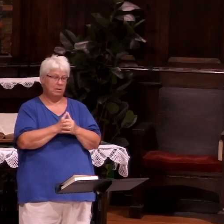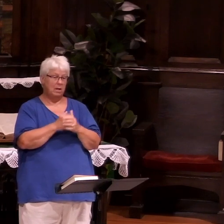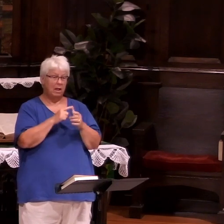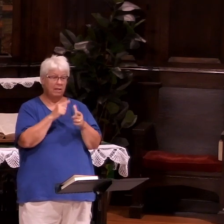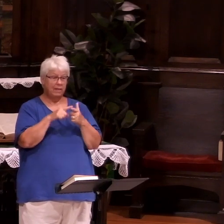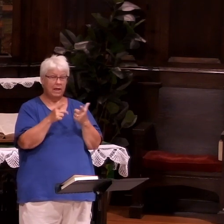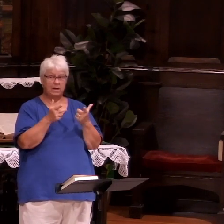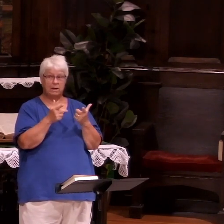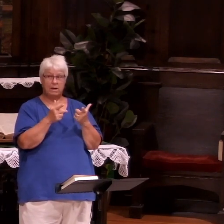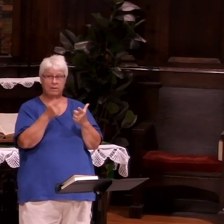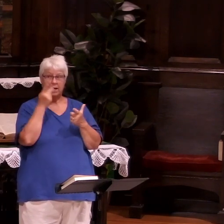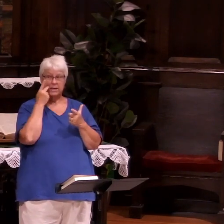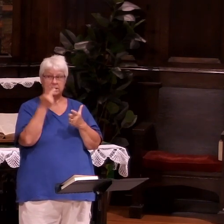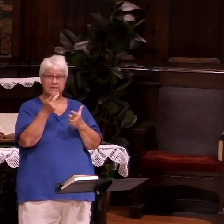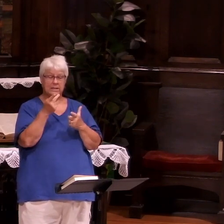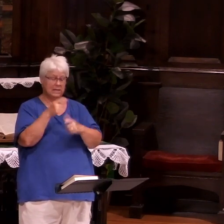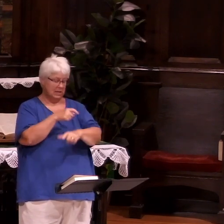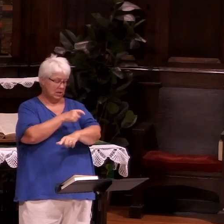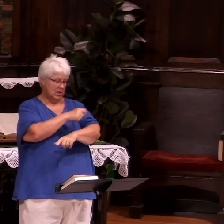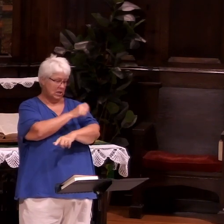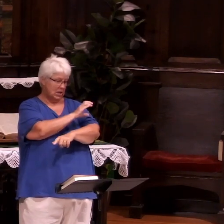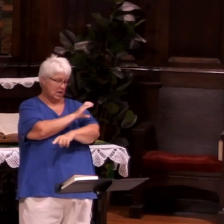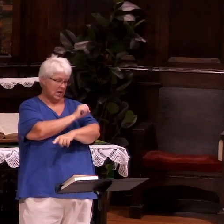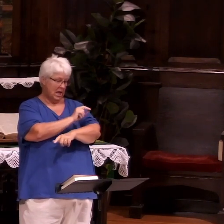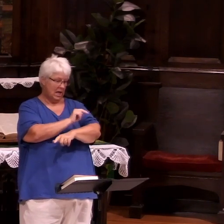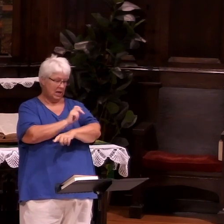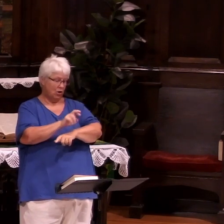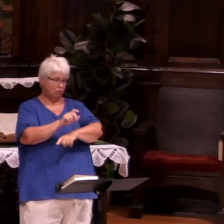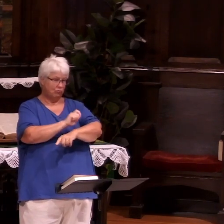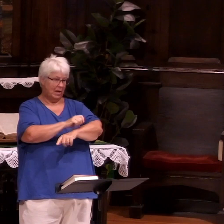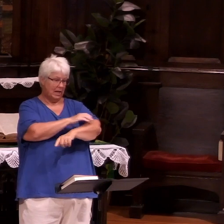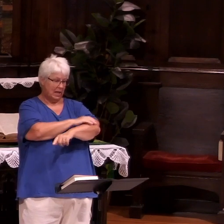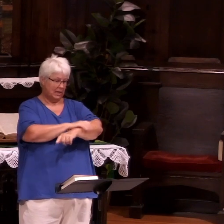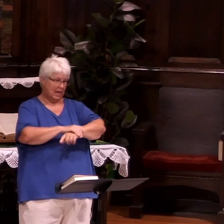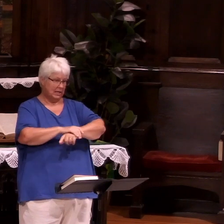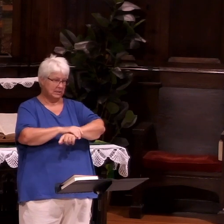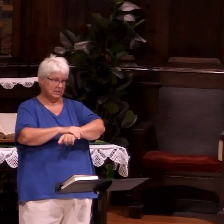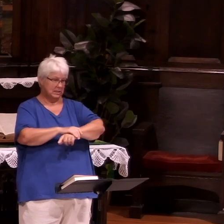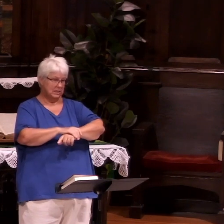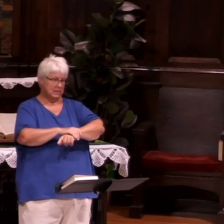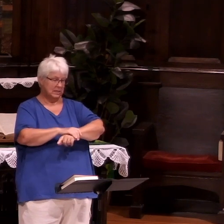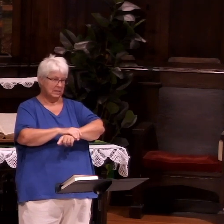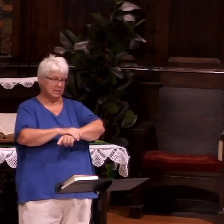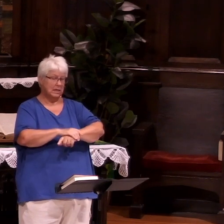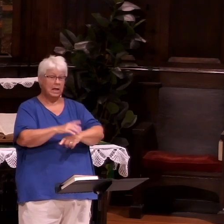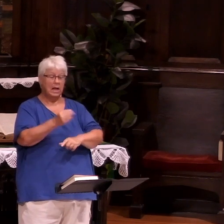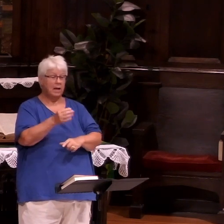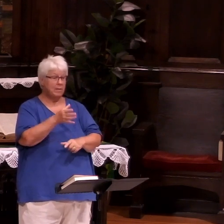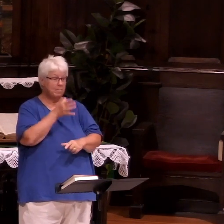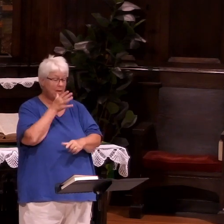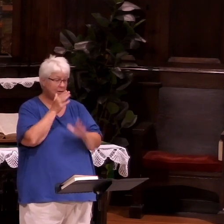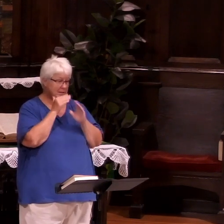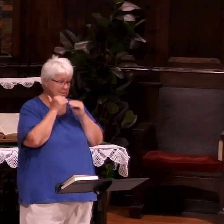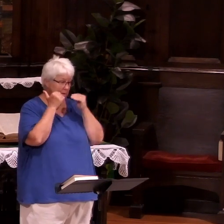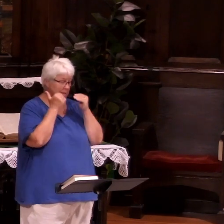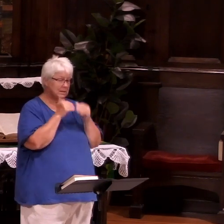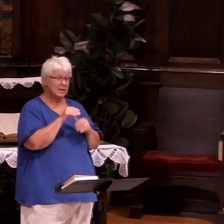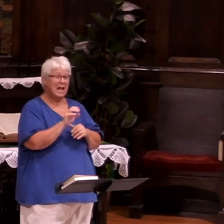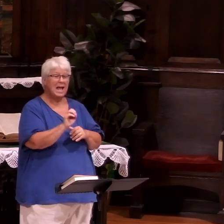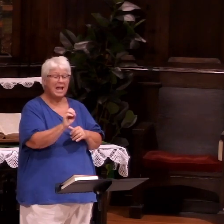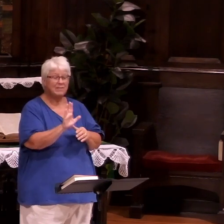Then they see Connor written on his cast, and Mrs. Murphy smiles and says,